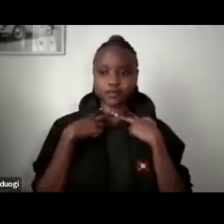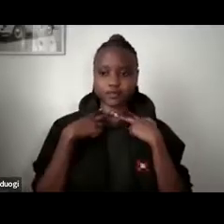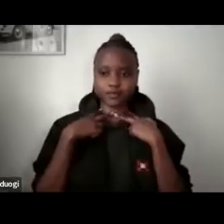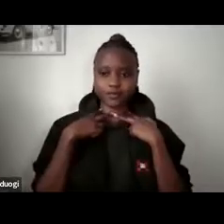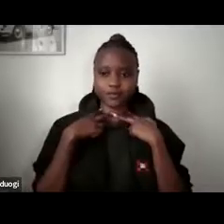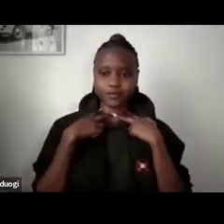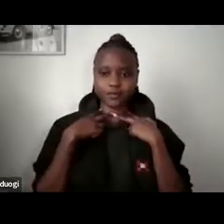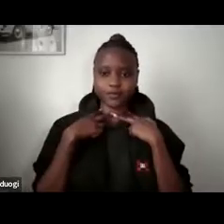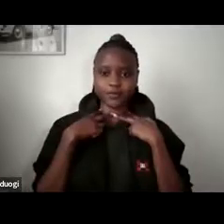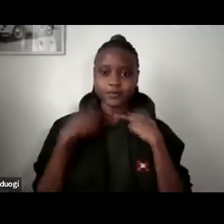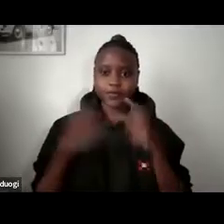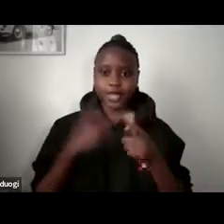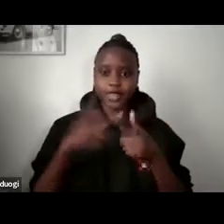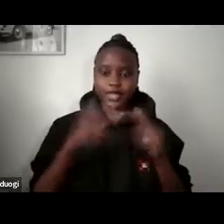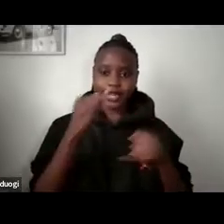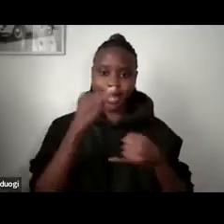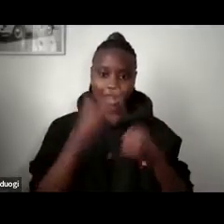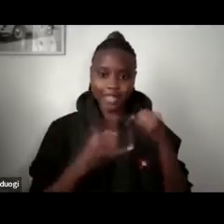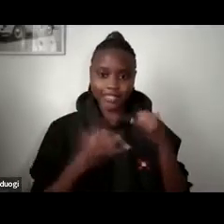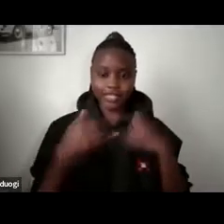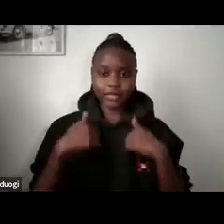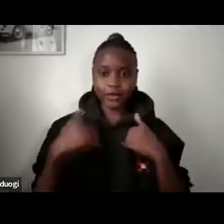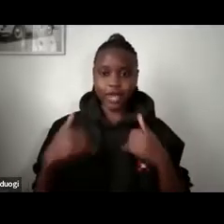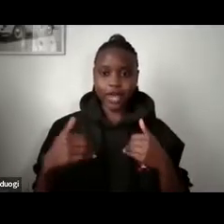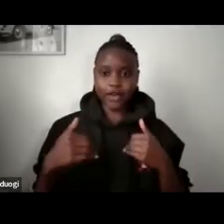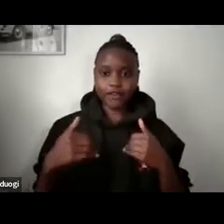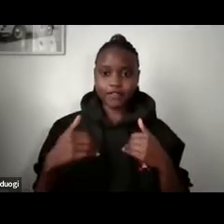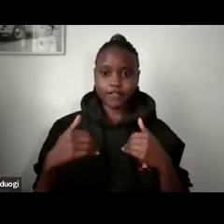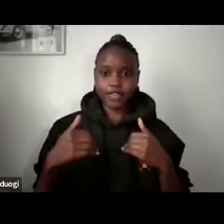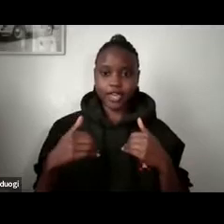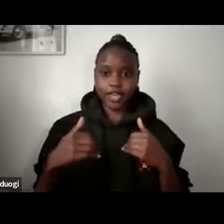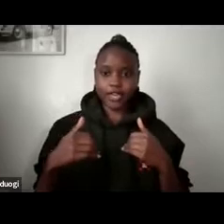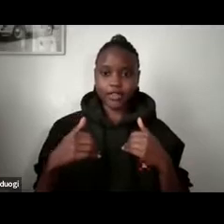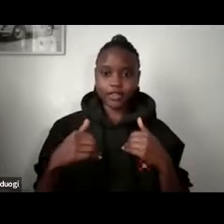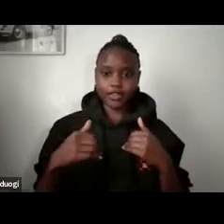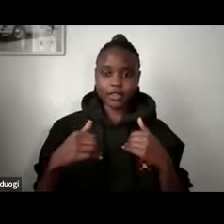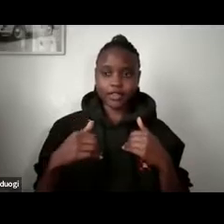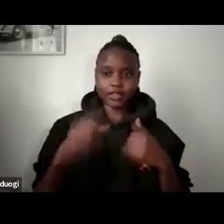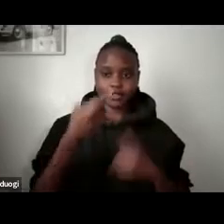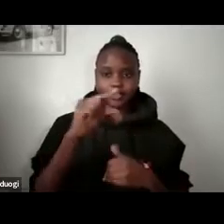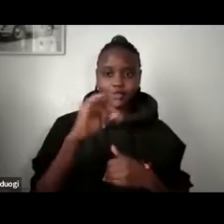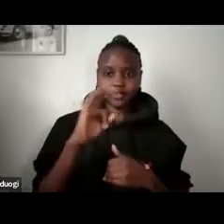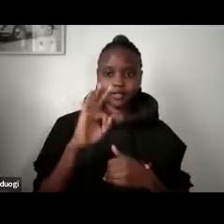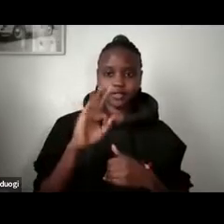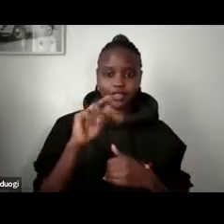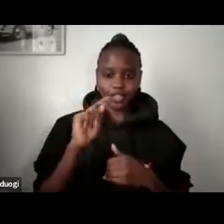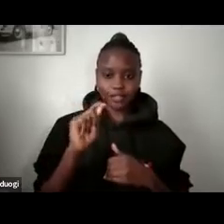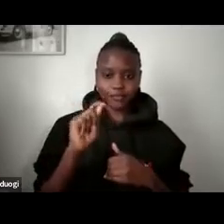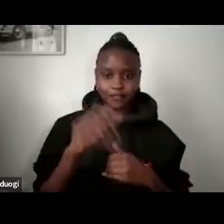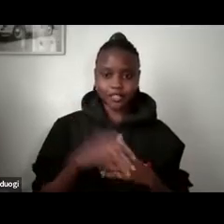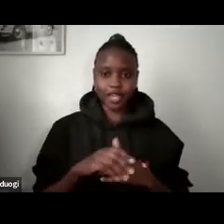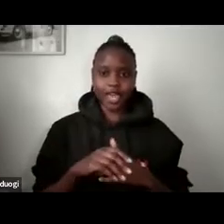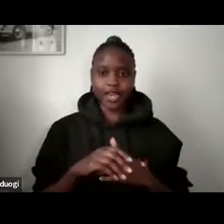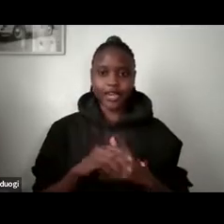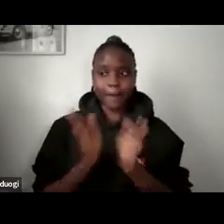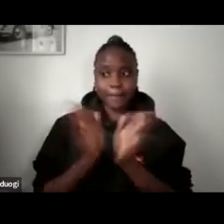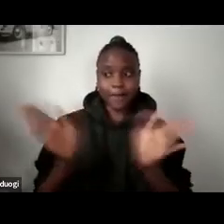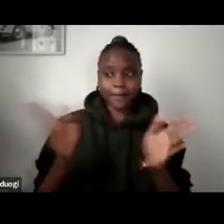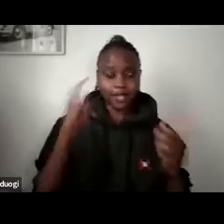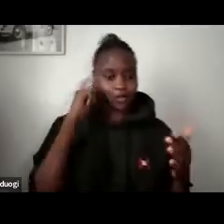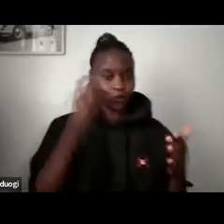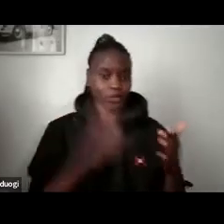And then last but not least, we have the gift hampers and public recognition. We also have the names on